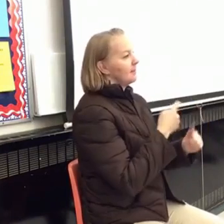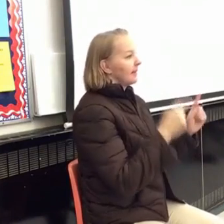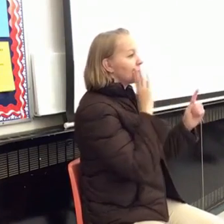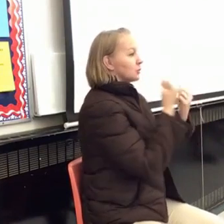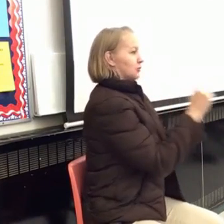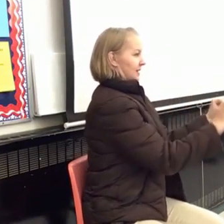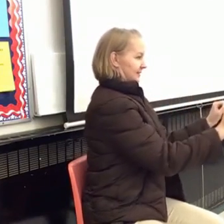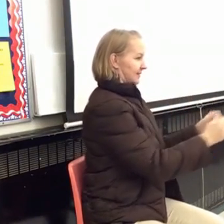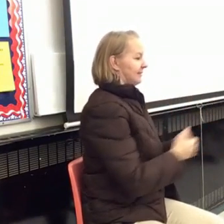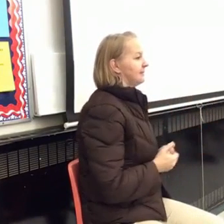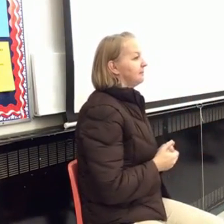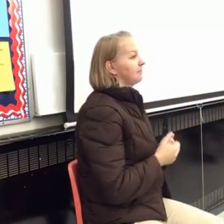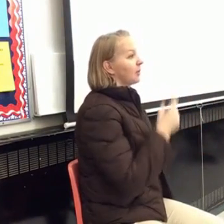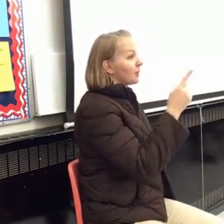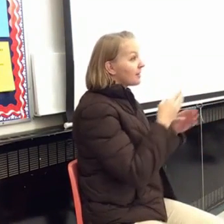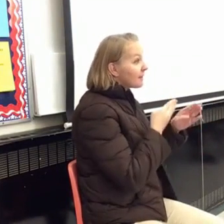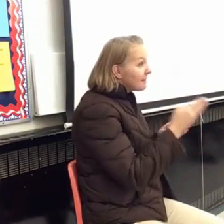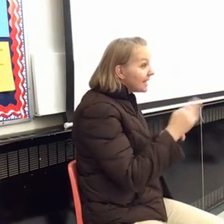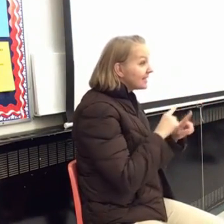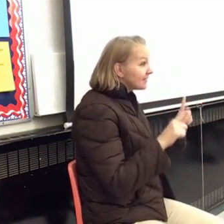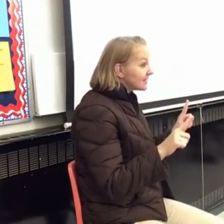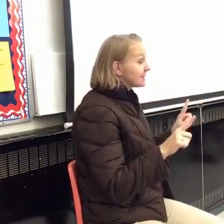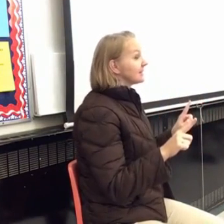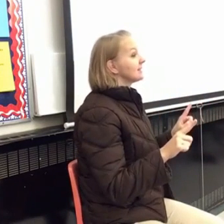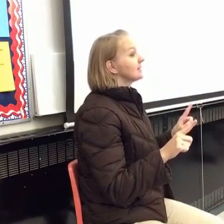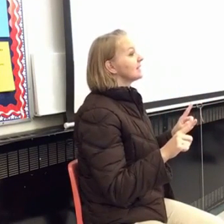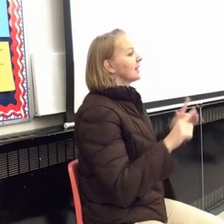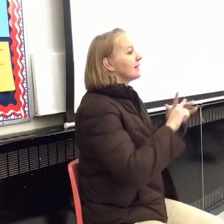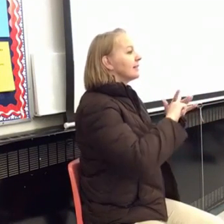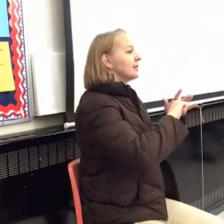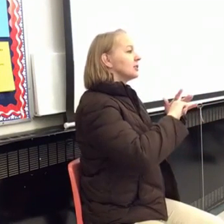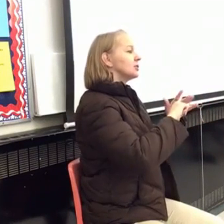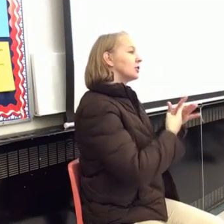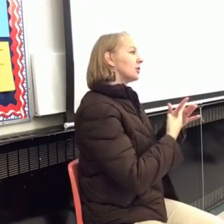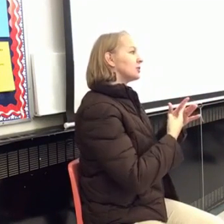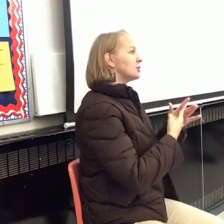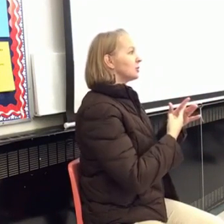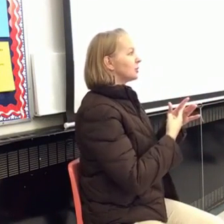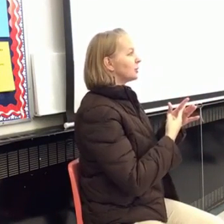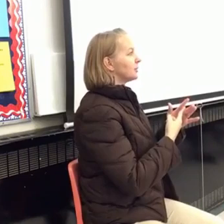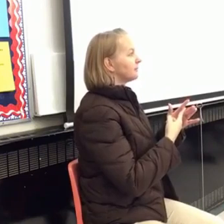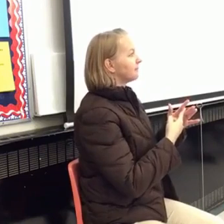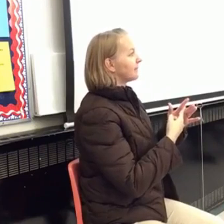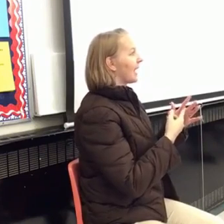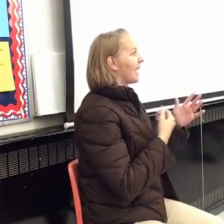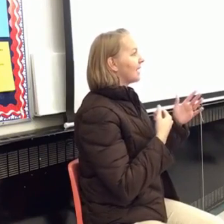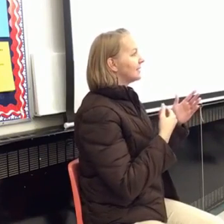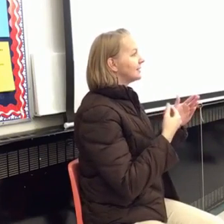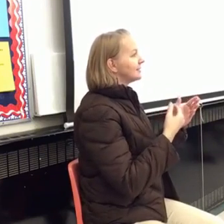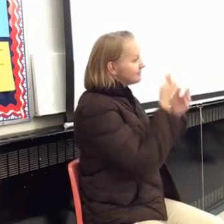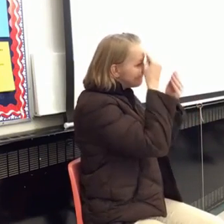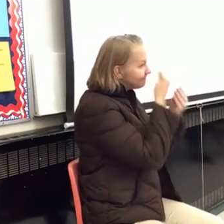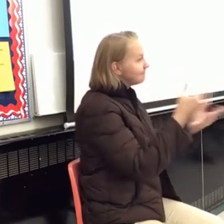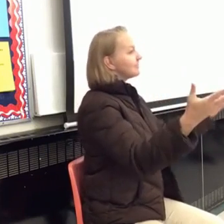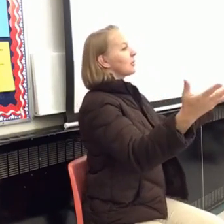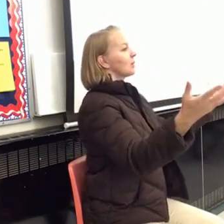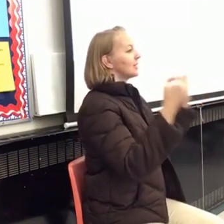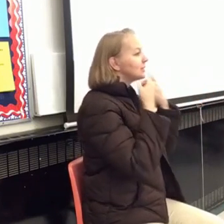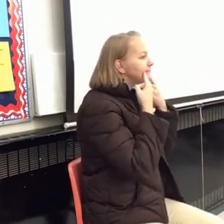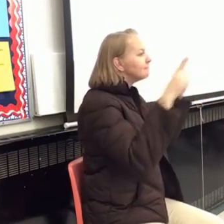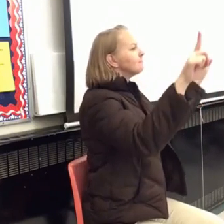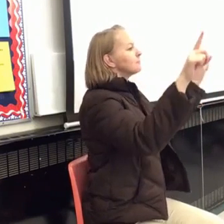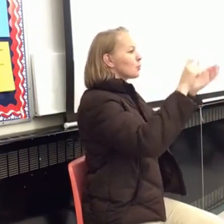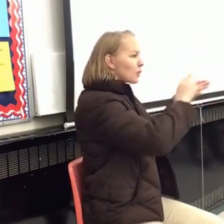so. Now, one of the major differences is that they're going to begin to start to put out constitutions and declarations and